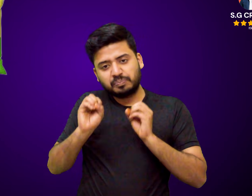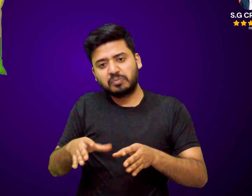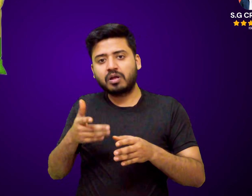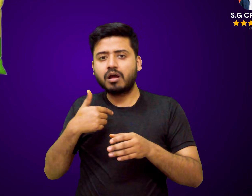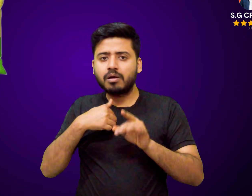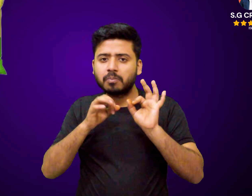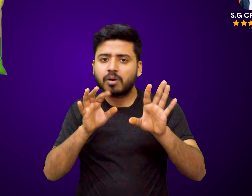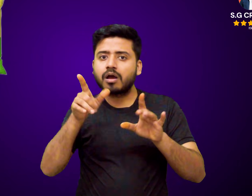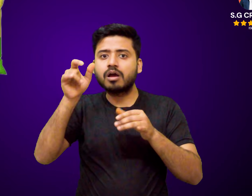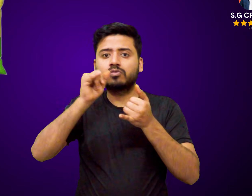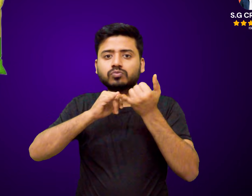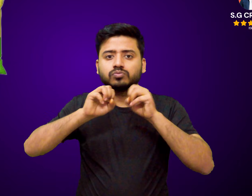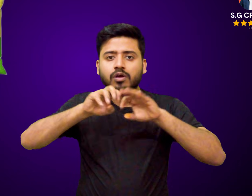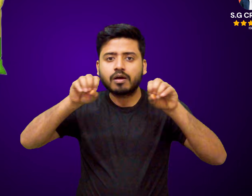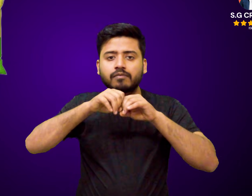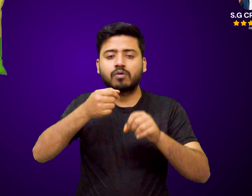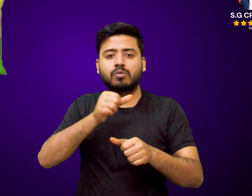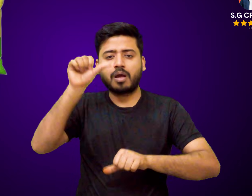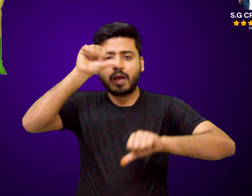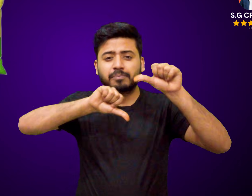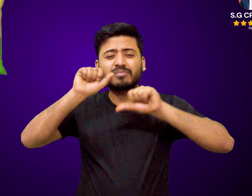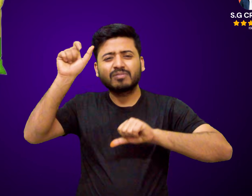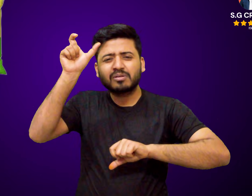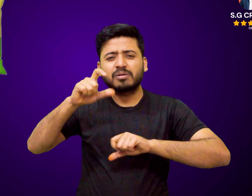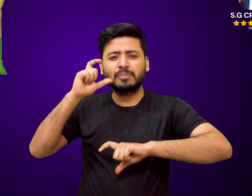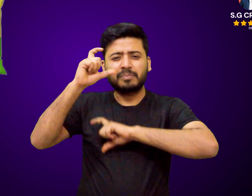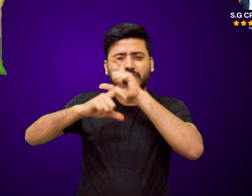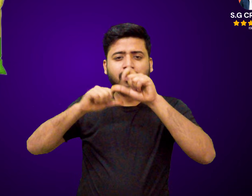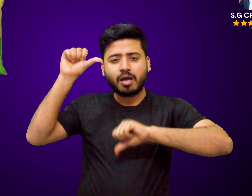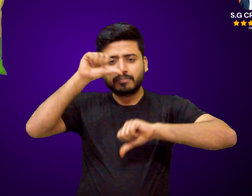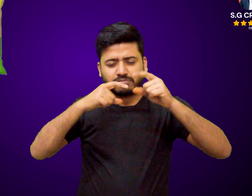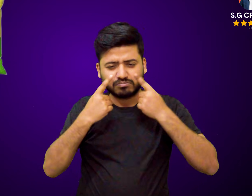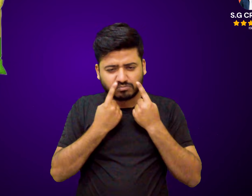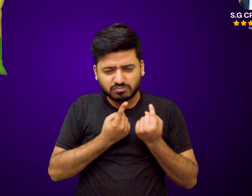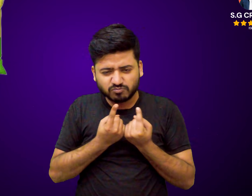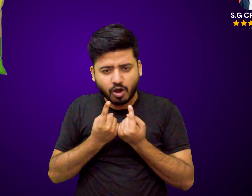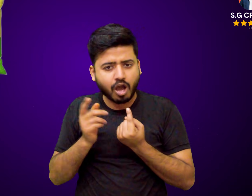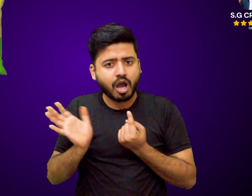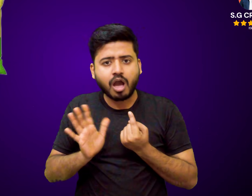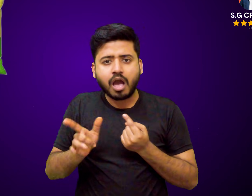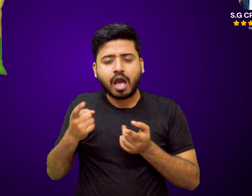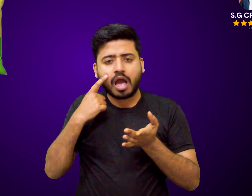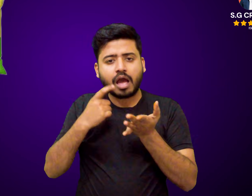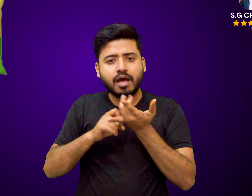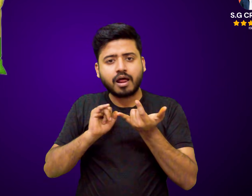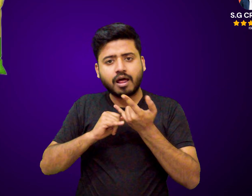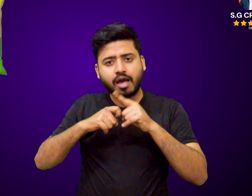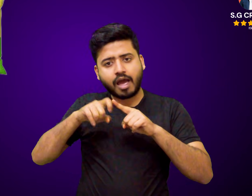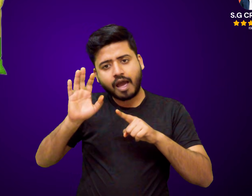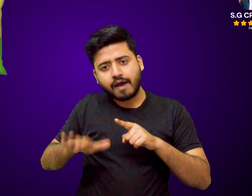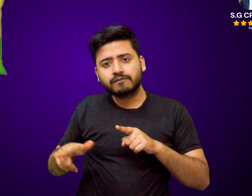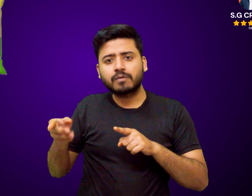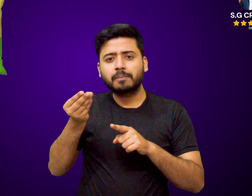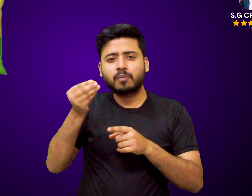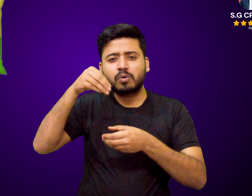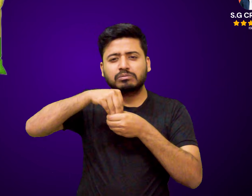milk used in Amul products is pasteurized or subjected to ultra-high temperature, UHT, treatment, which kills all pathogens